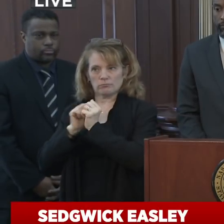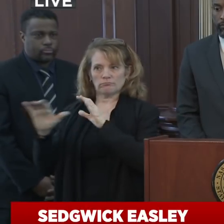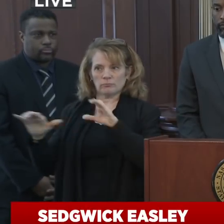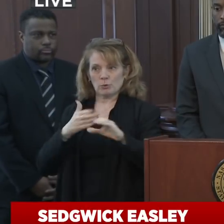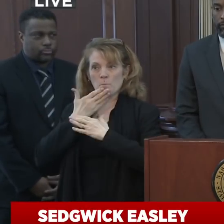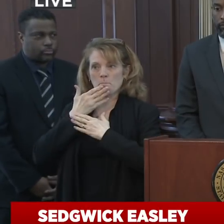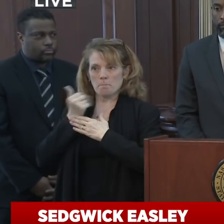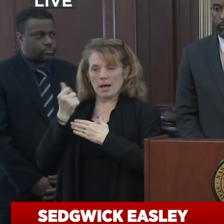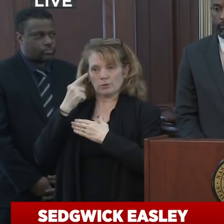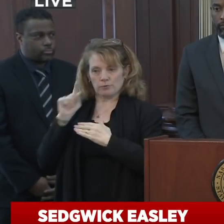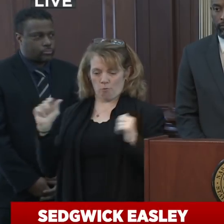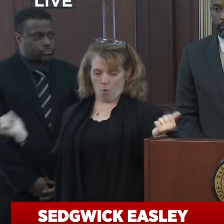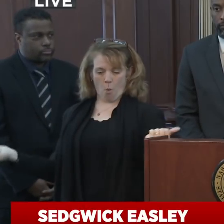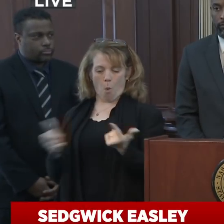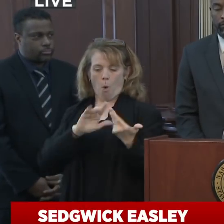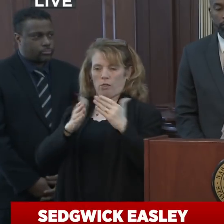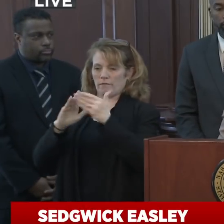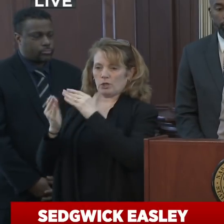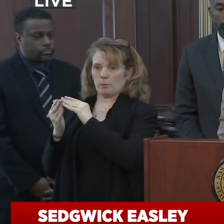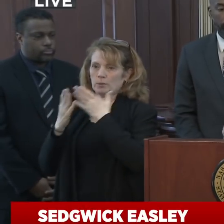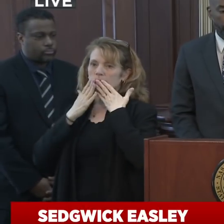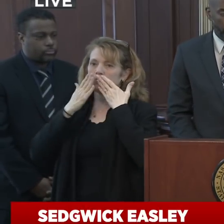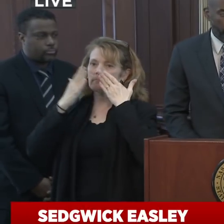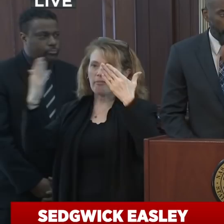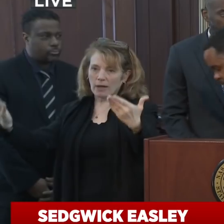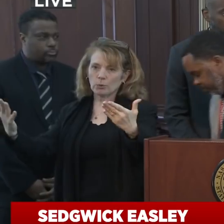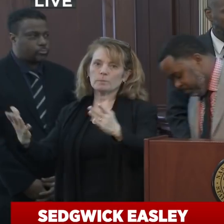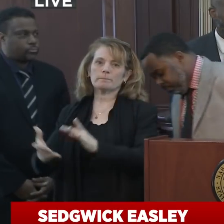greater need, for the greater community overall. Thank you.